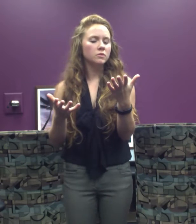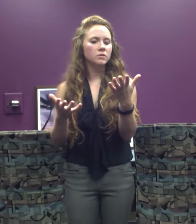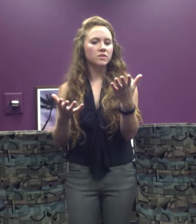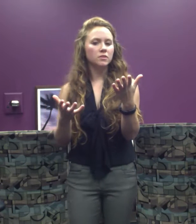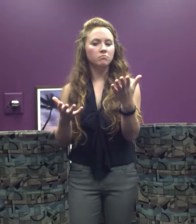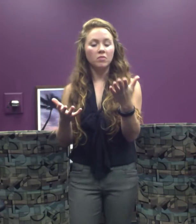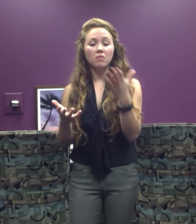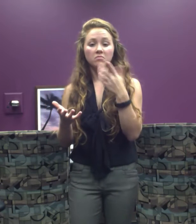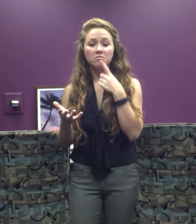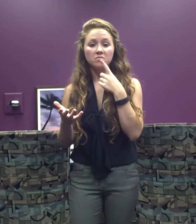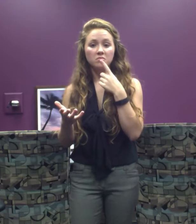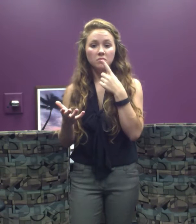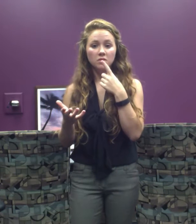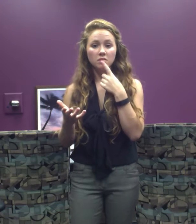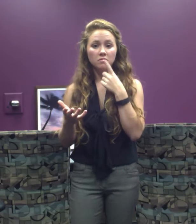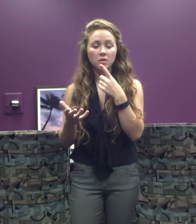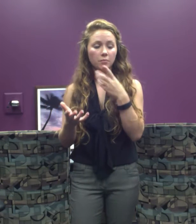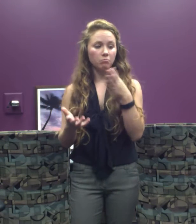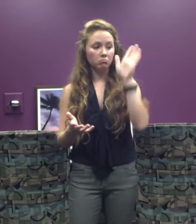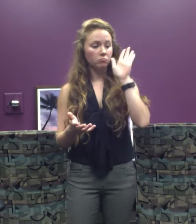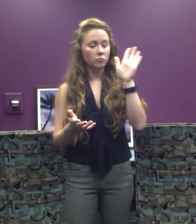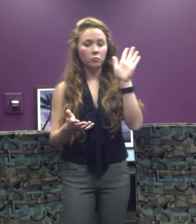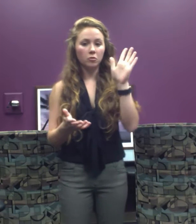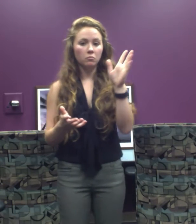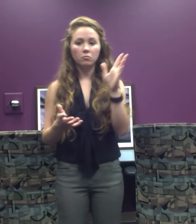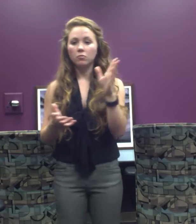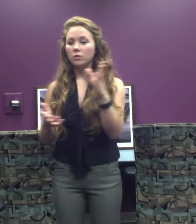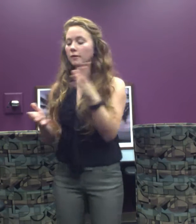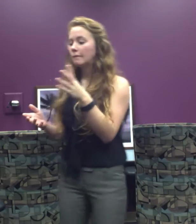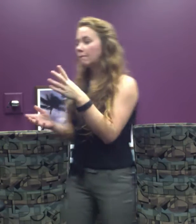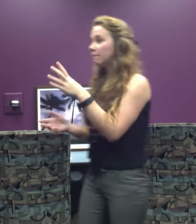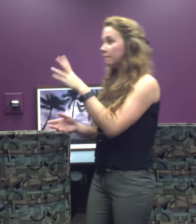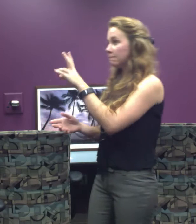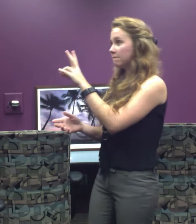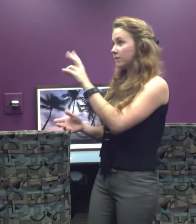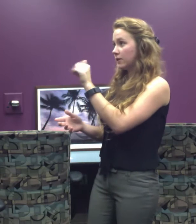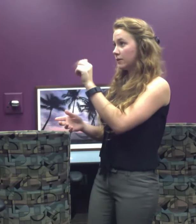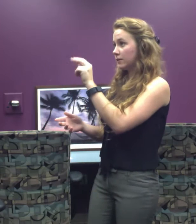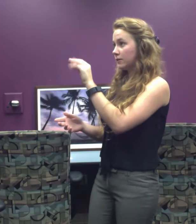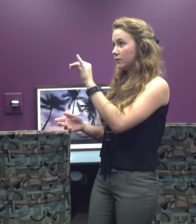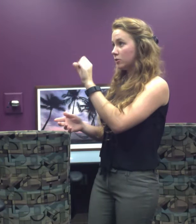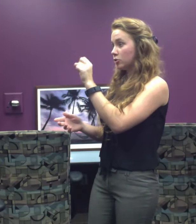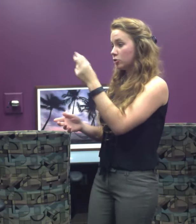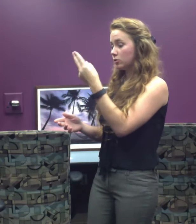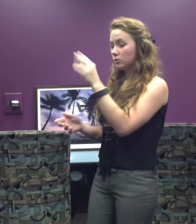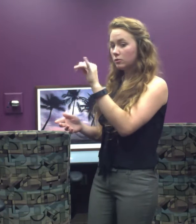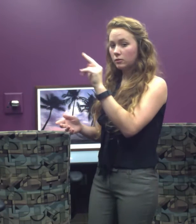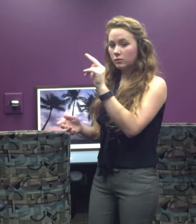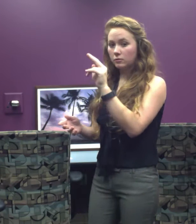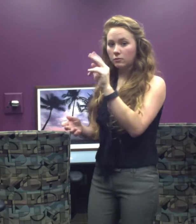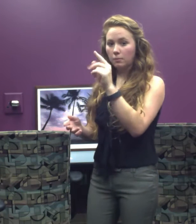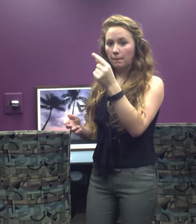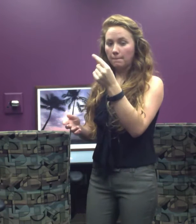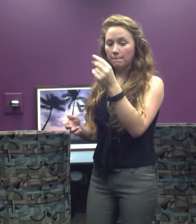ago. No. Who picked it up? Vanishing point. Very good. So right underneath it, very, very, very little